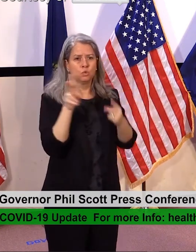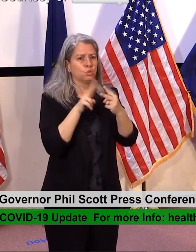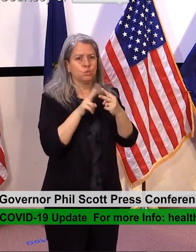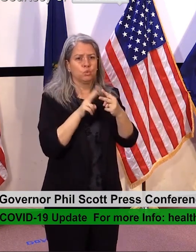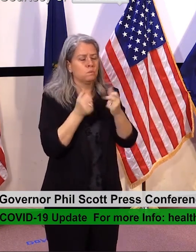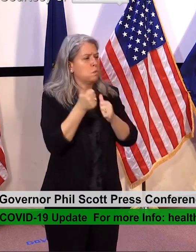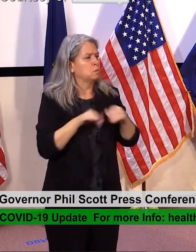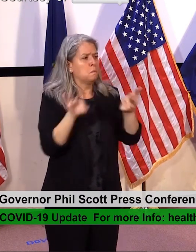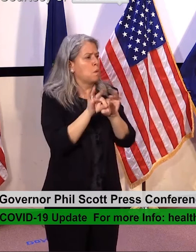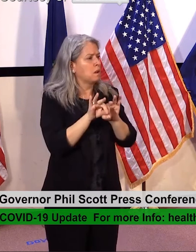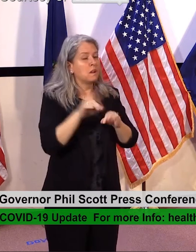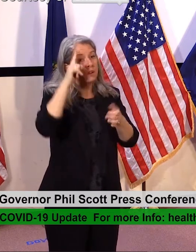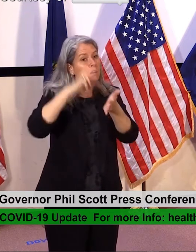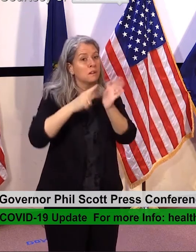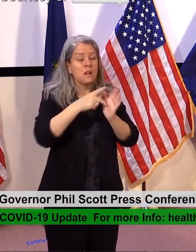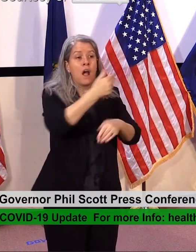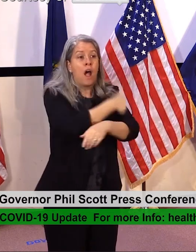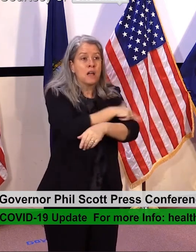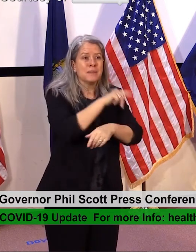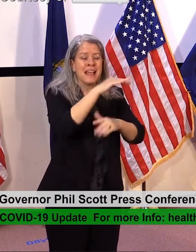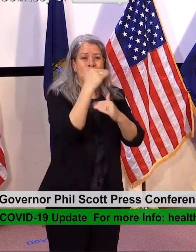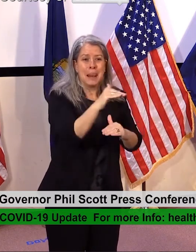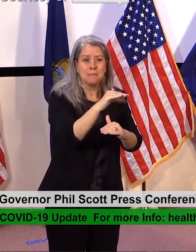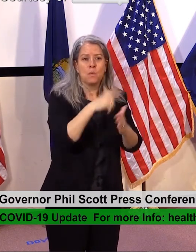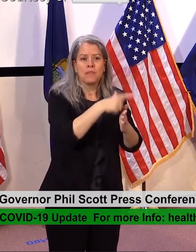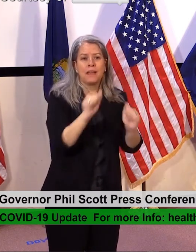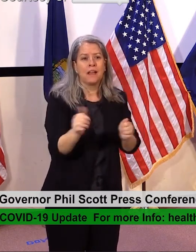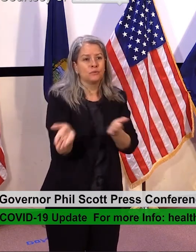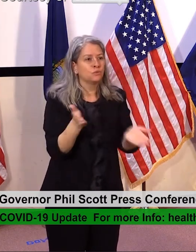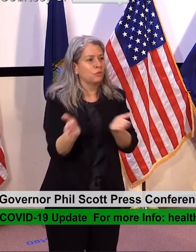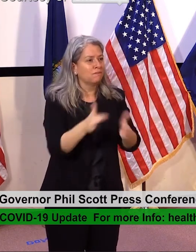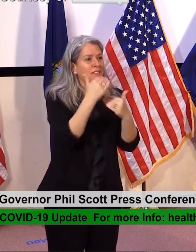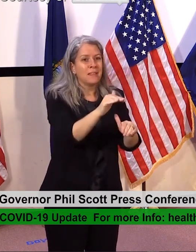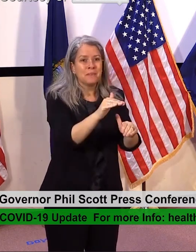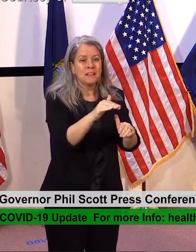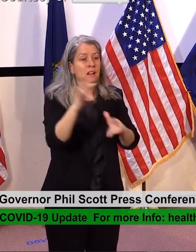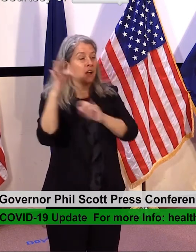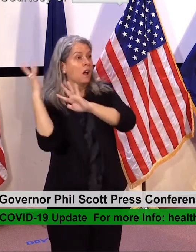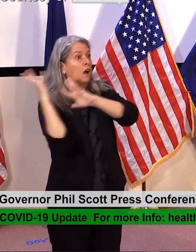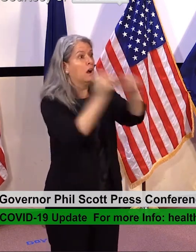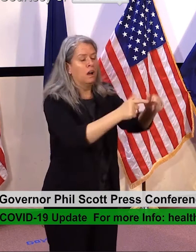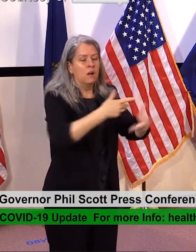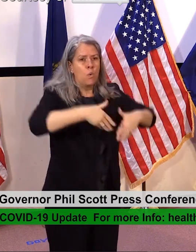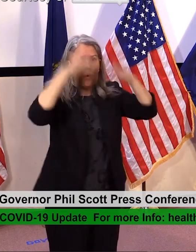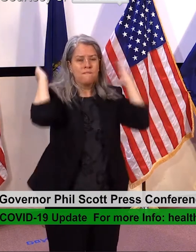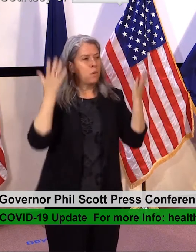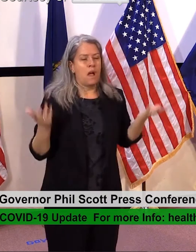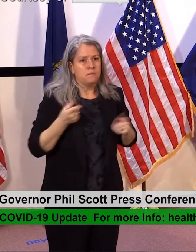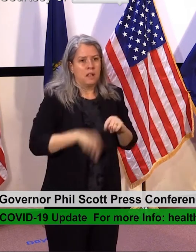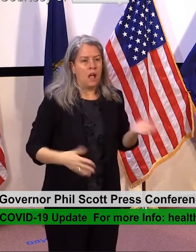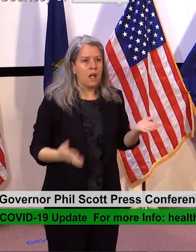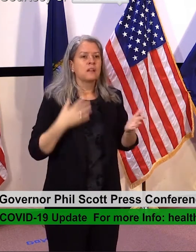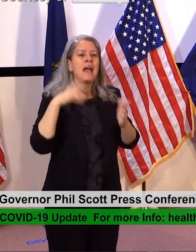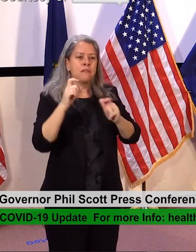our hospitals. As Dr. Levine said, we're also hearing a lot about wearing masks. But I want to be